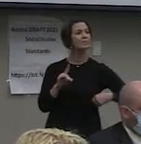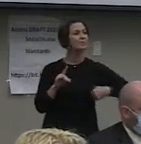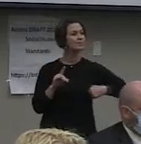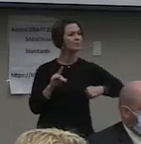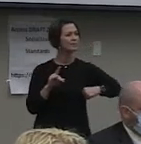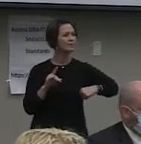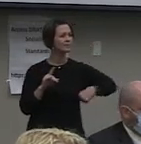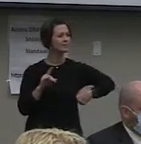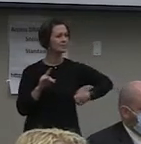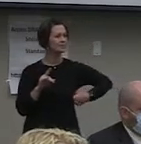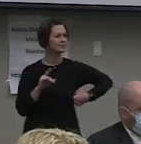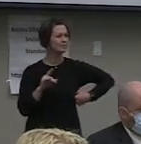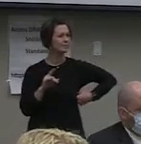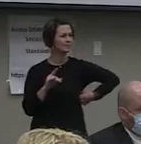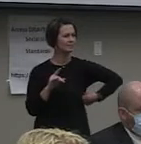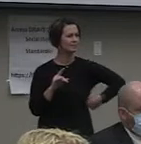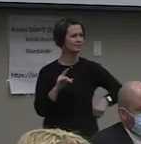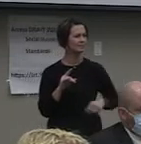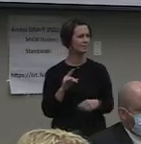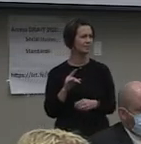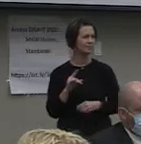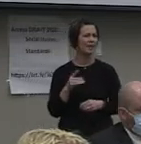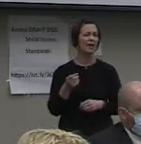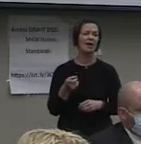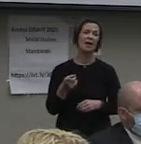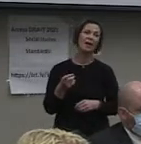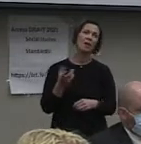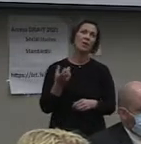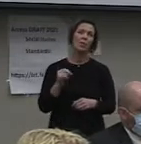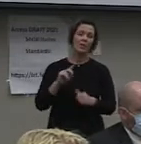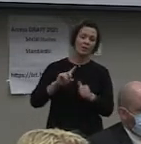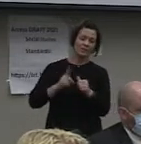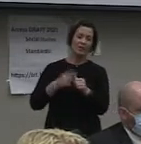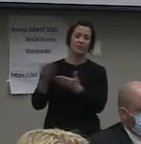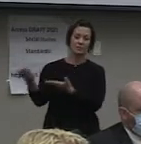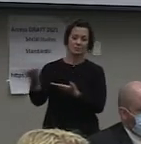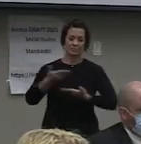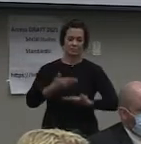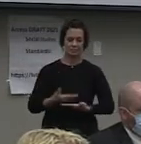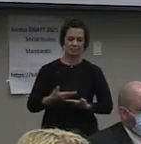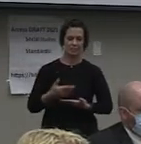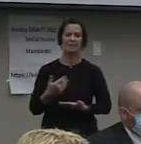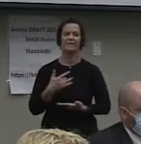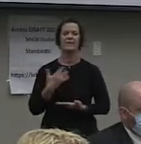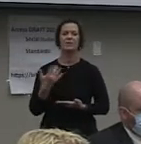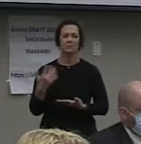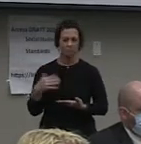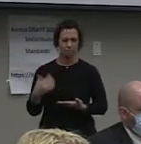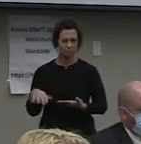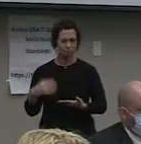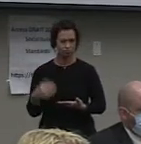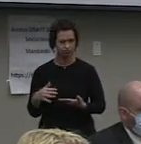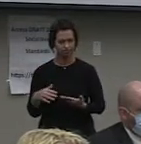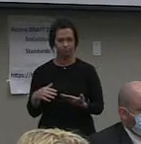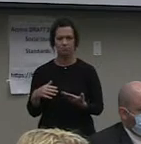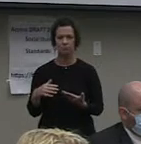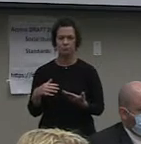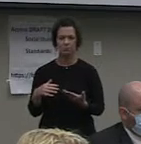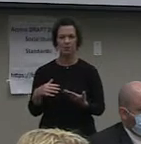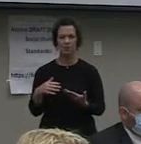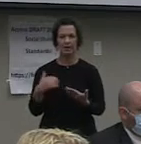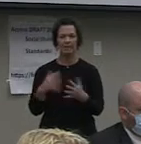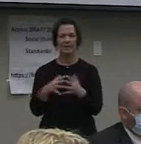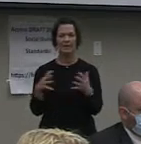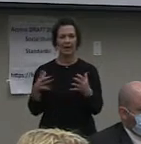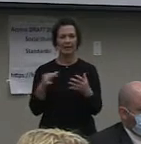here. That was a little controversial when Chris was first brought to us about which this chronicle order, but I think it has worked